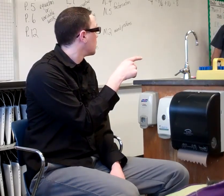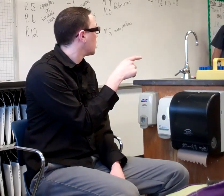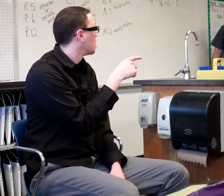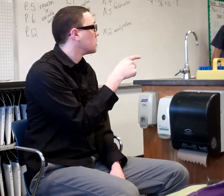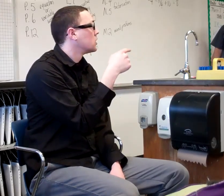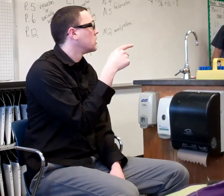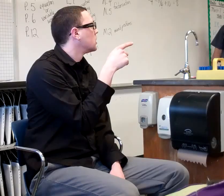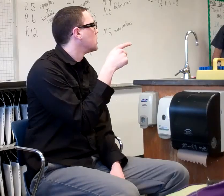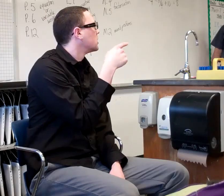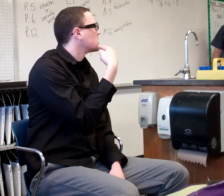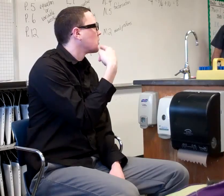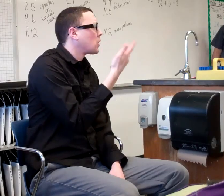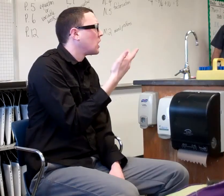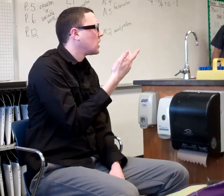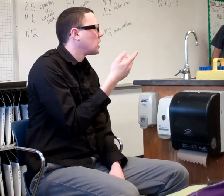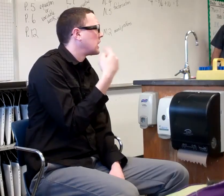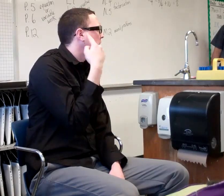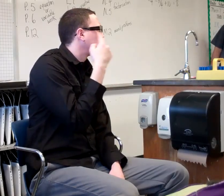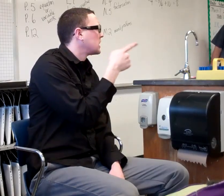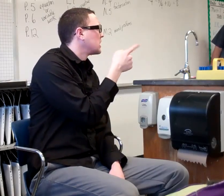Say where? What? 9/4.